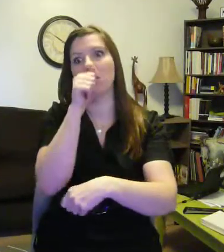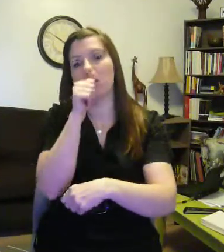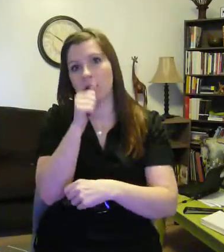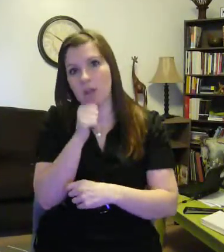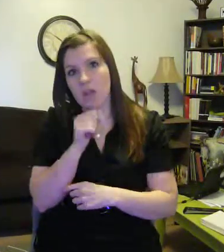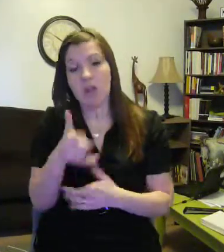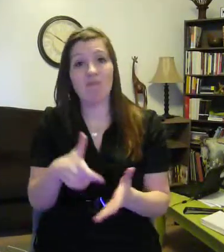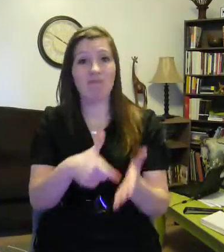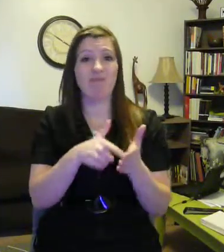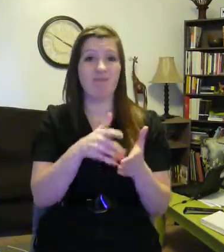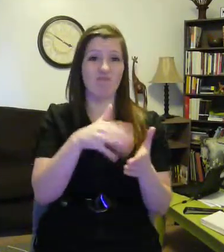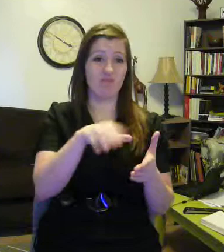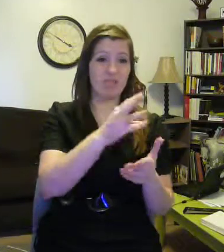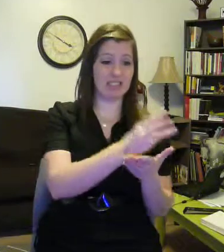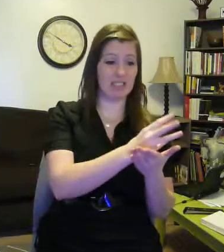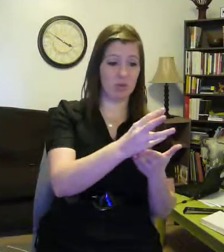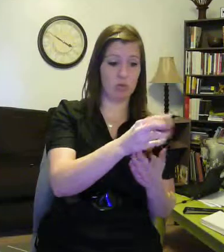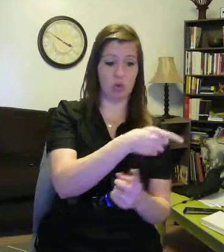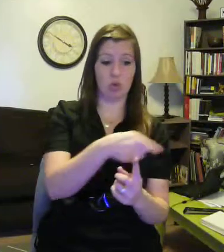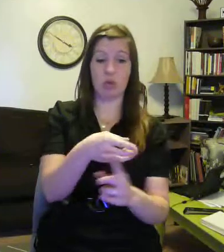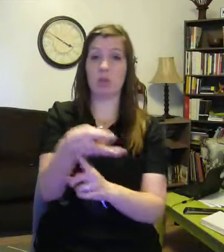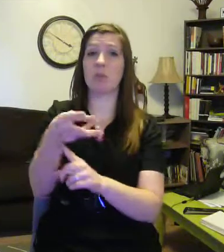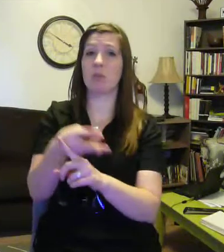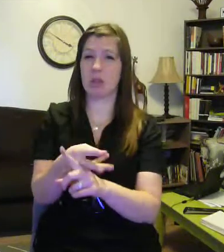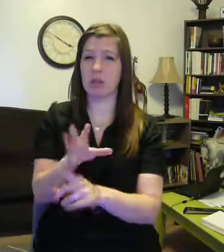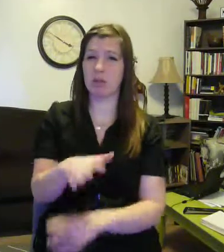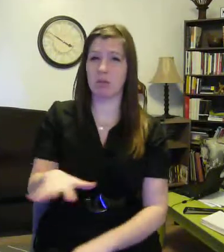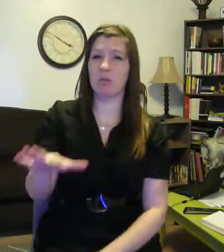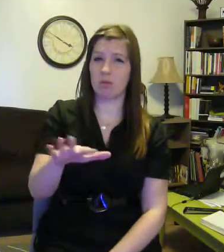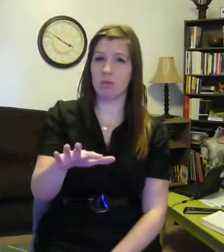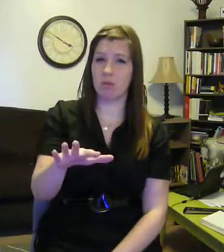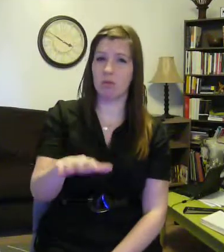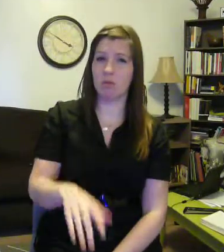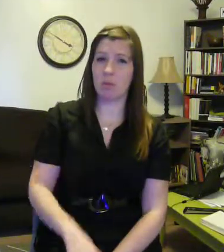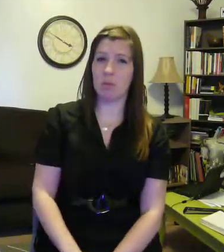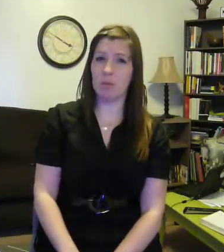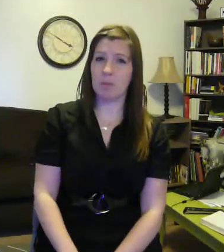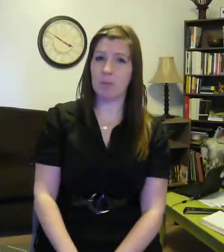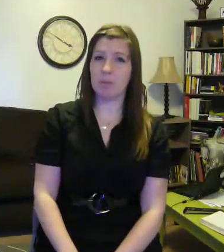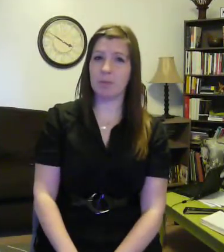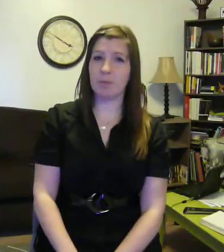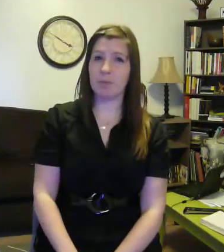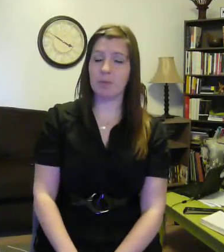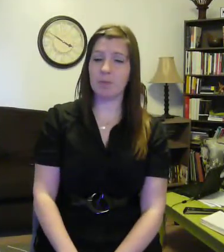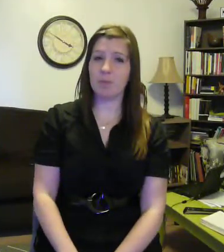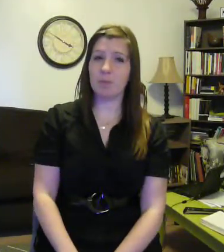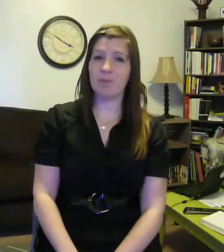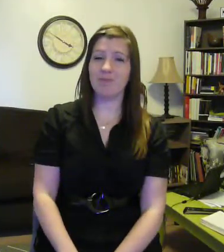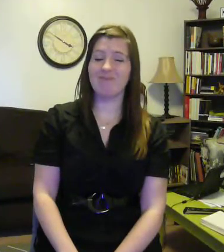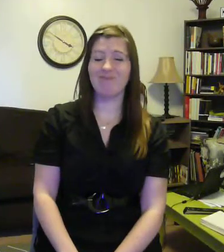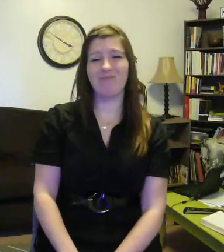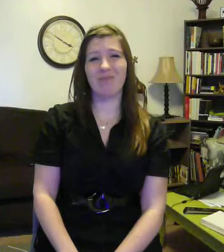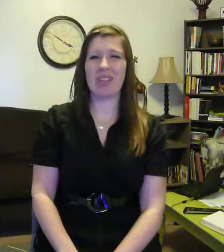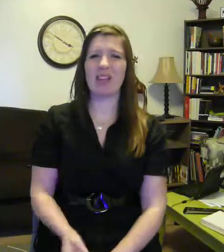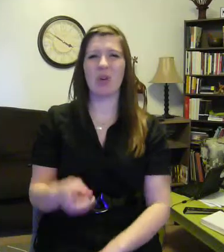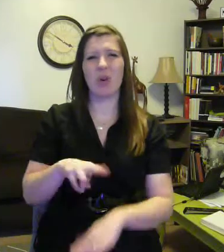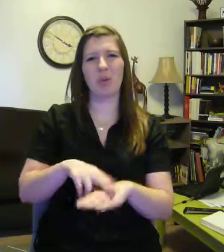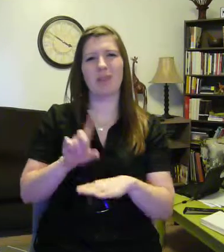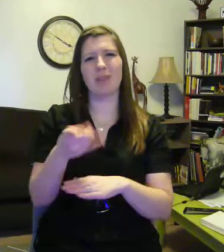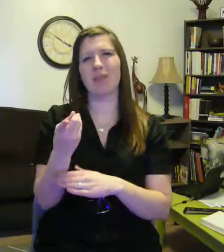from 6 weeks to 6 months, and usually it's just a very tedious process, and some